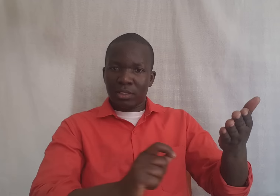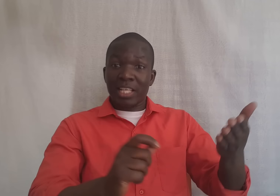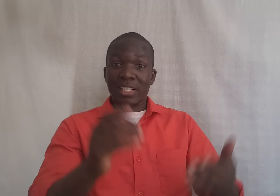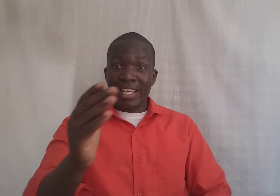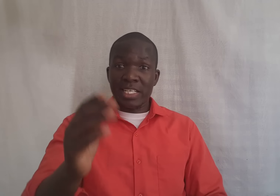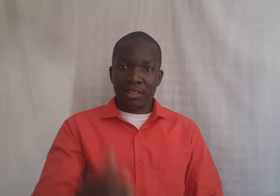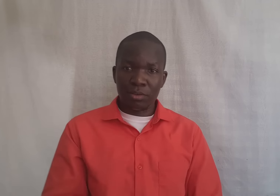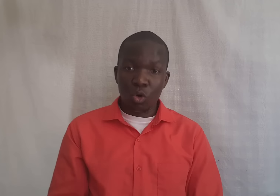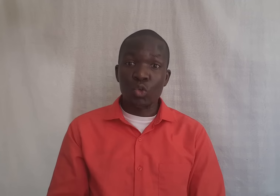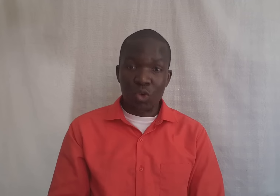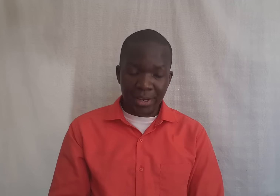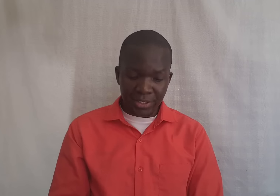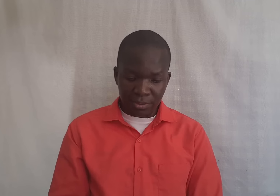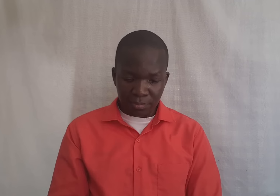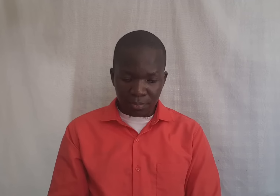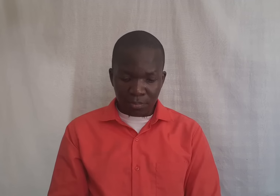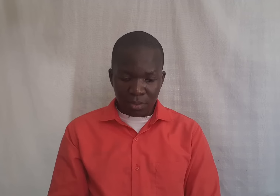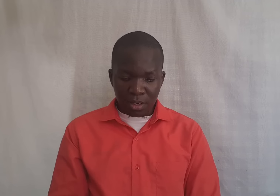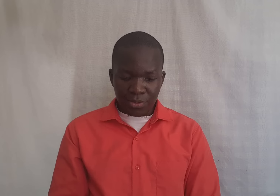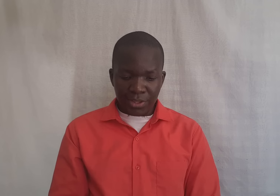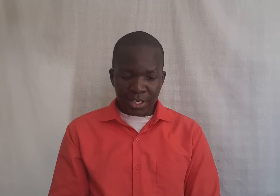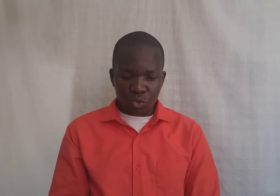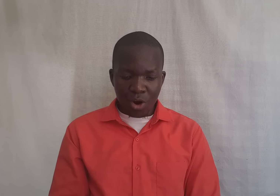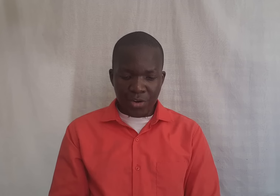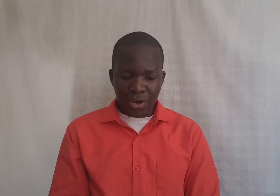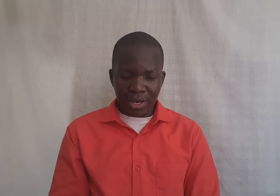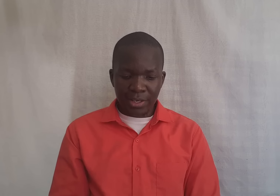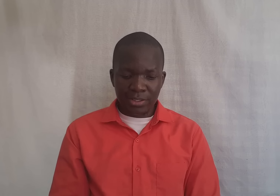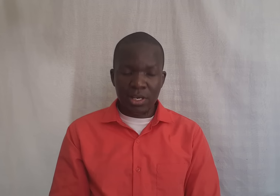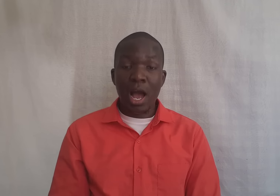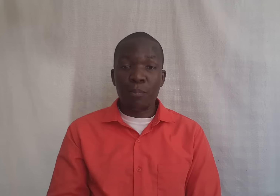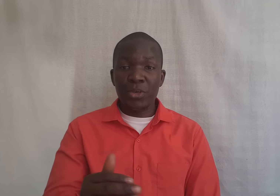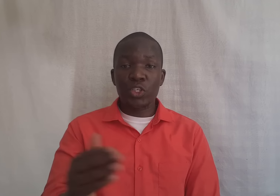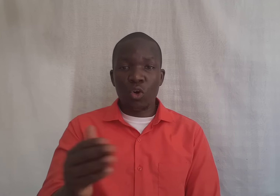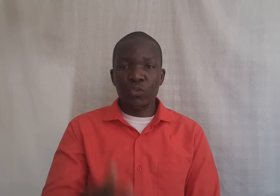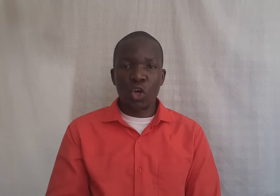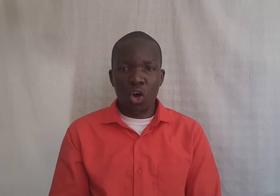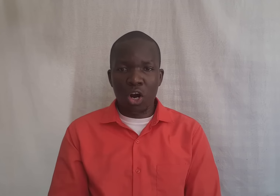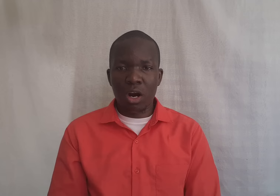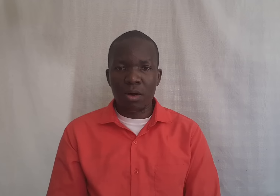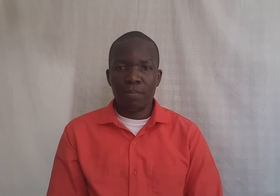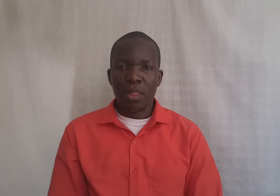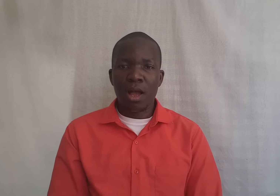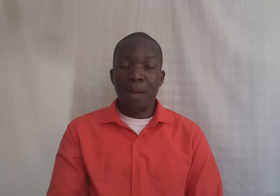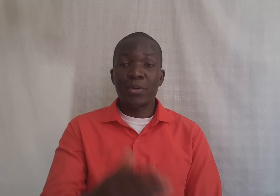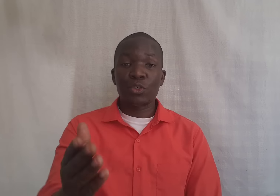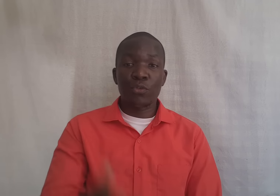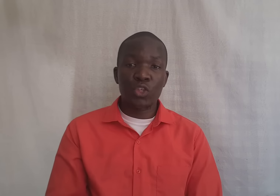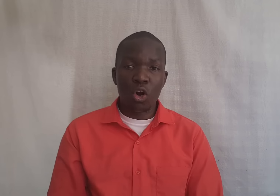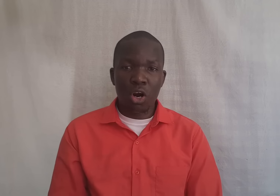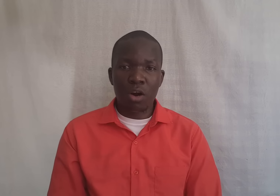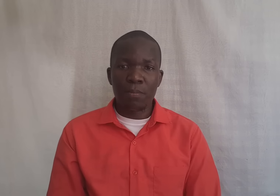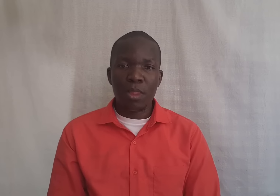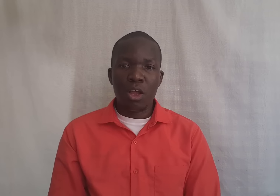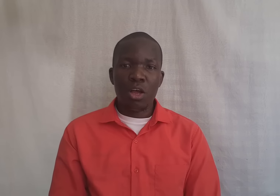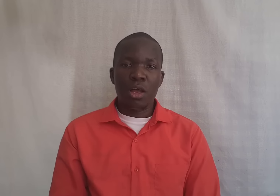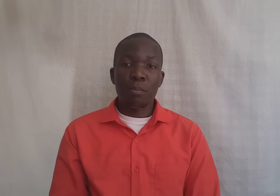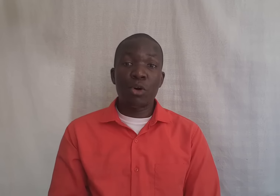That's writing or to write. The next word here is a piece of chalk. A piece of chalk. And most